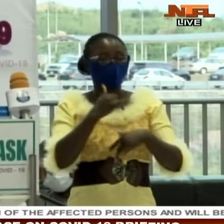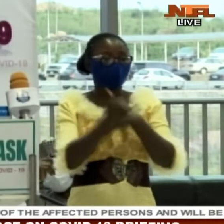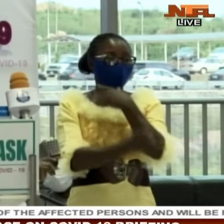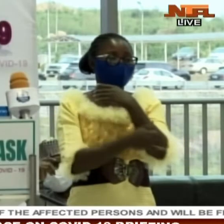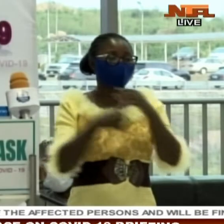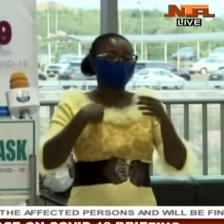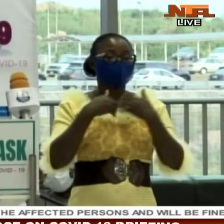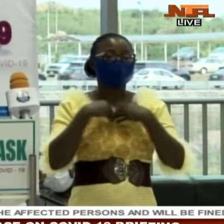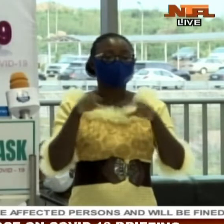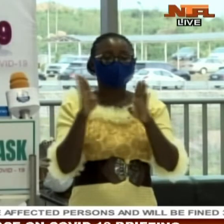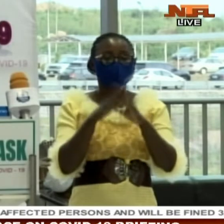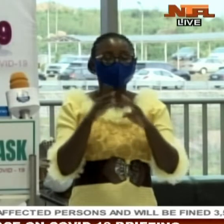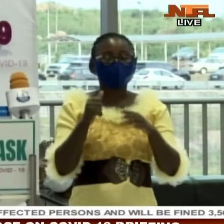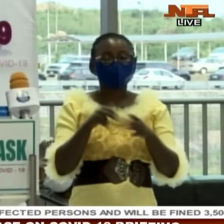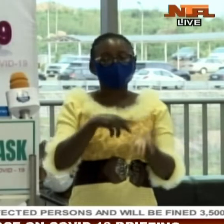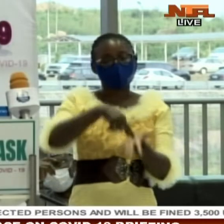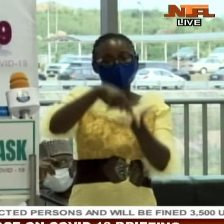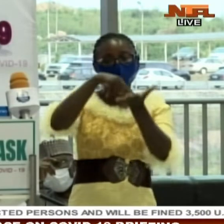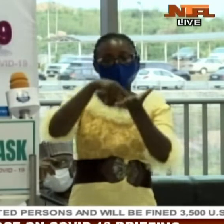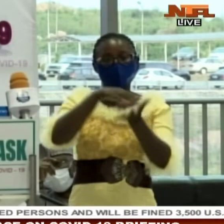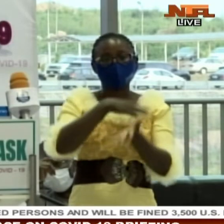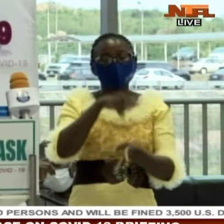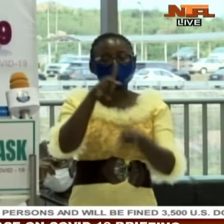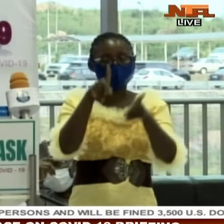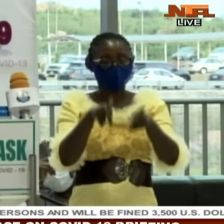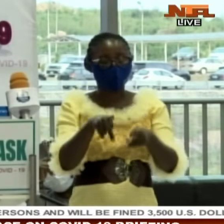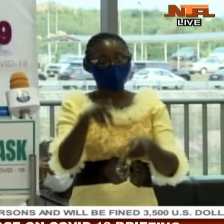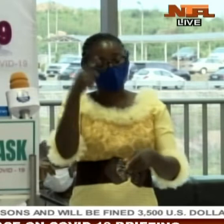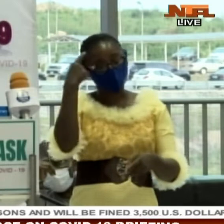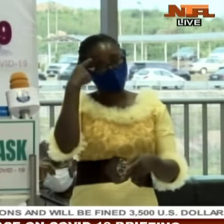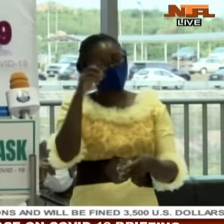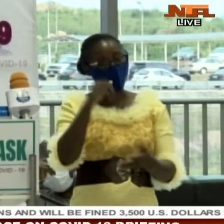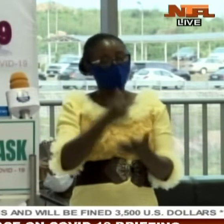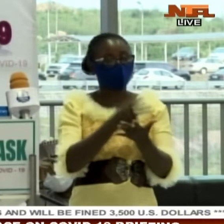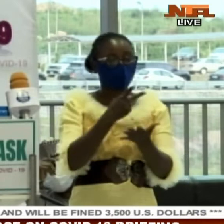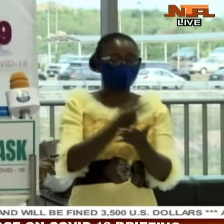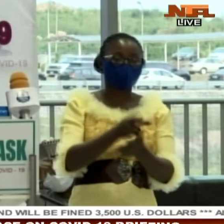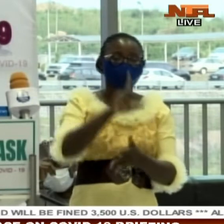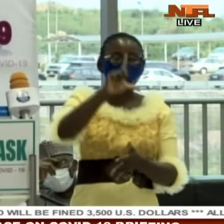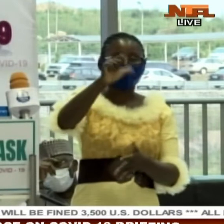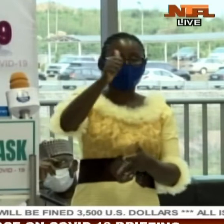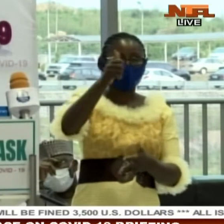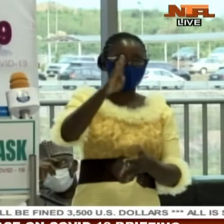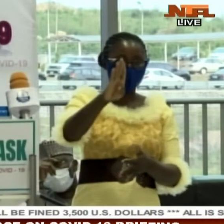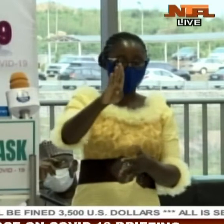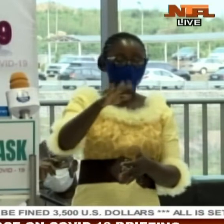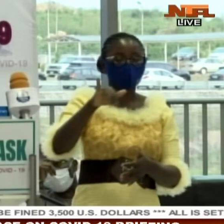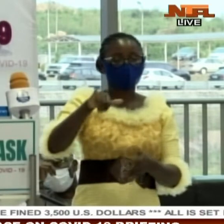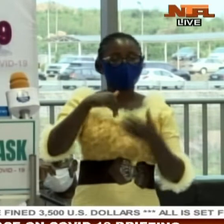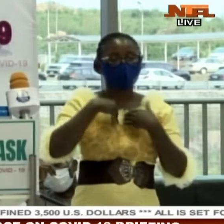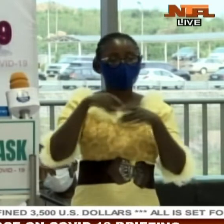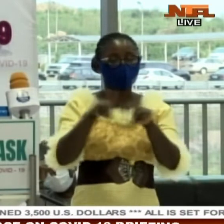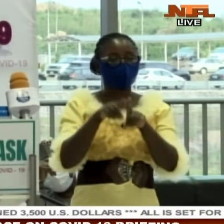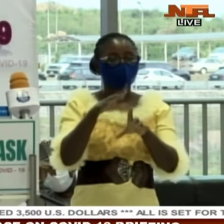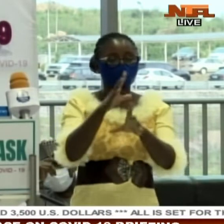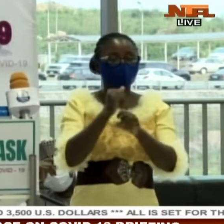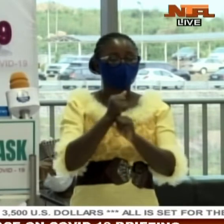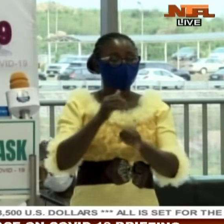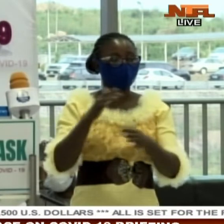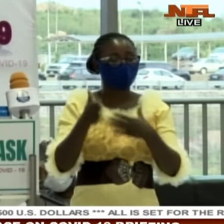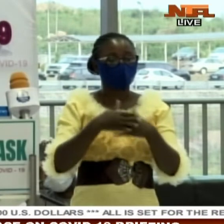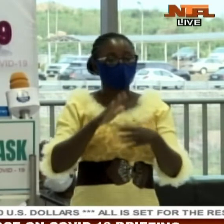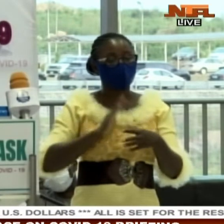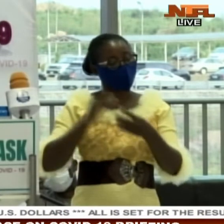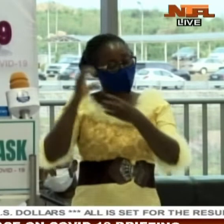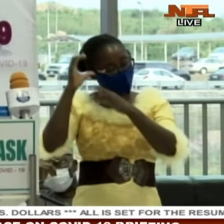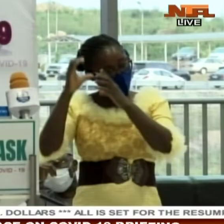with their ambassadors. We've requested for a list of accredited laboratories. They have also taken back our